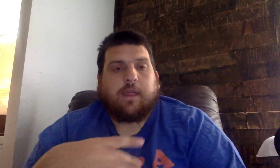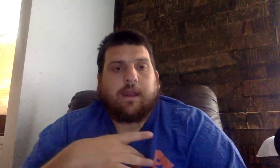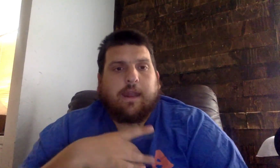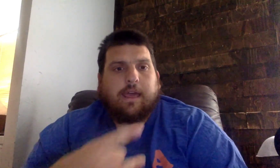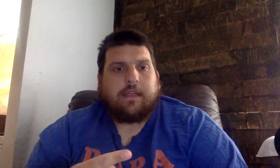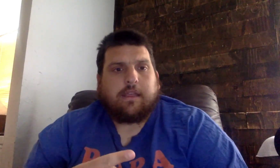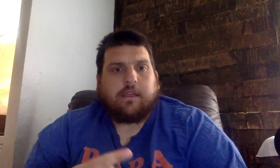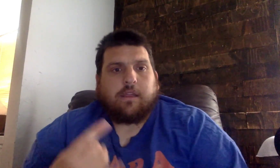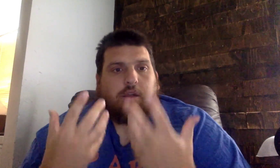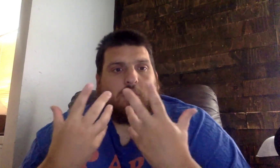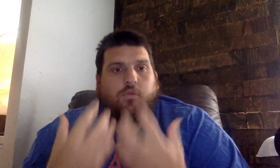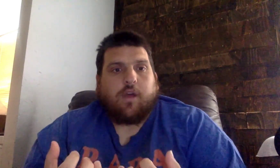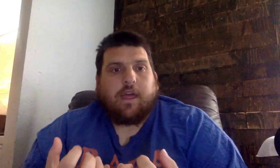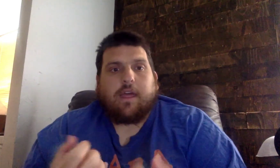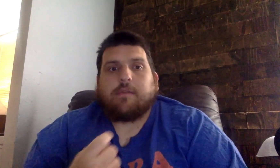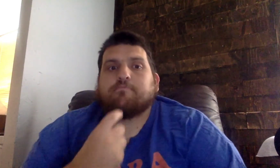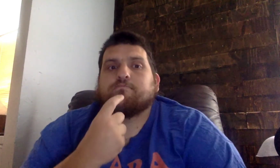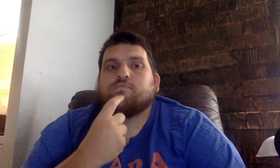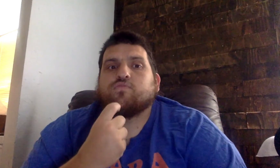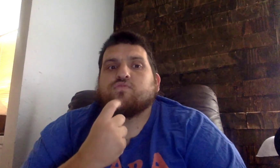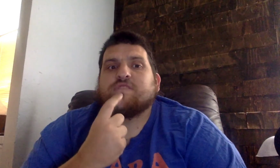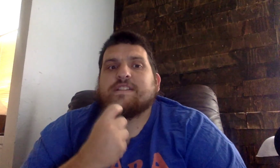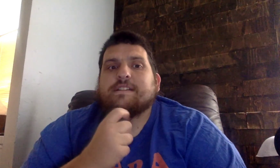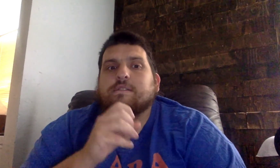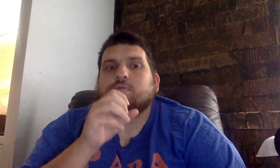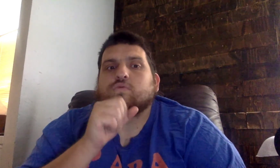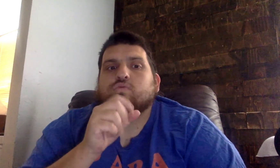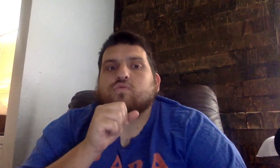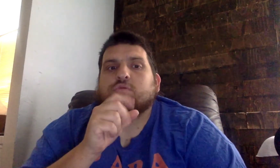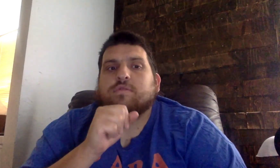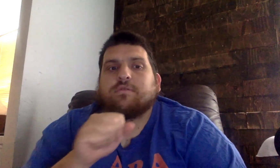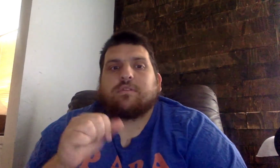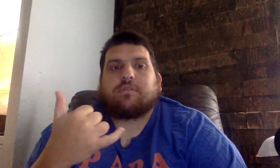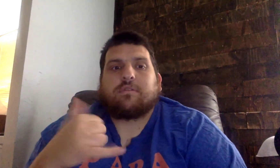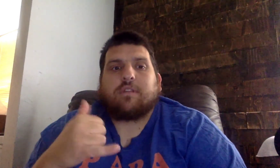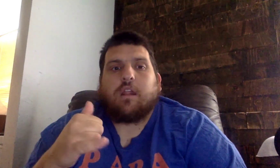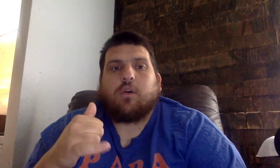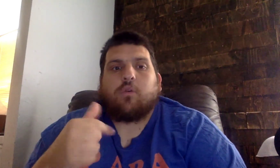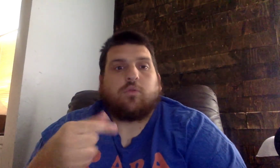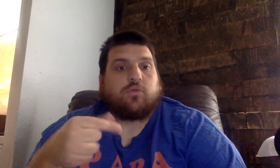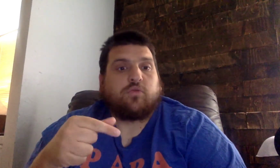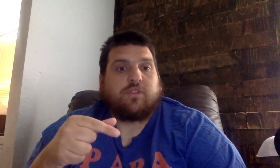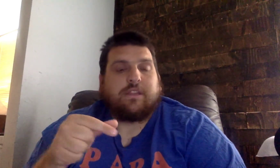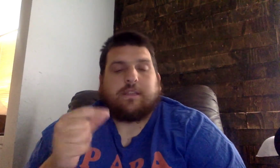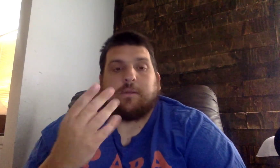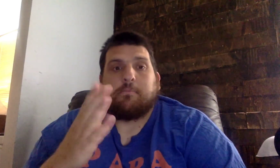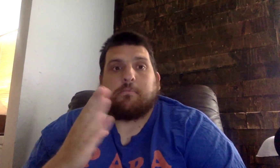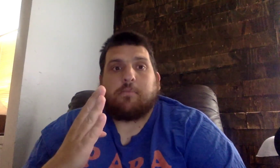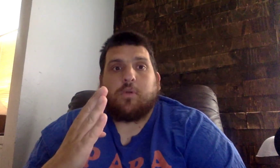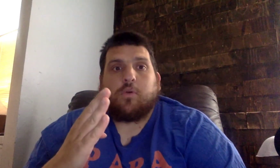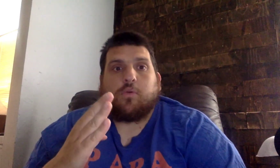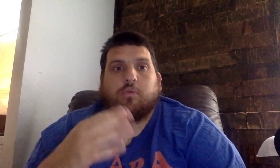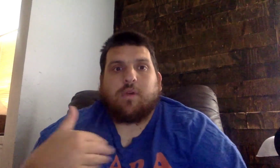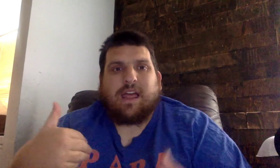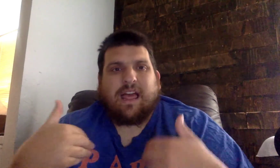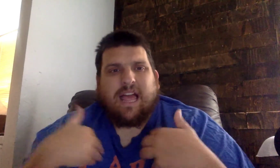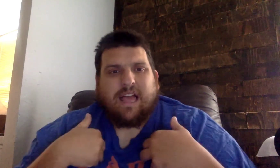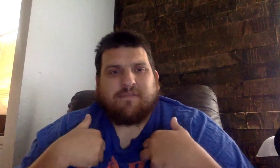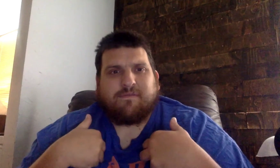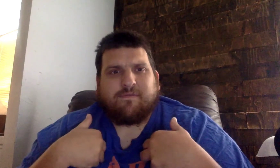shoes, like, want, red, orange, yellow, green, blue,